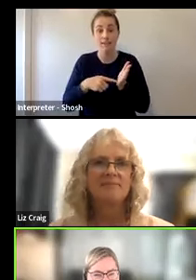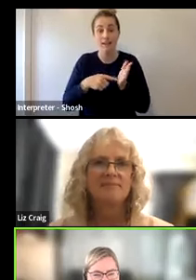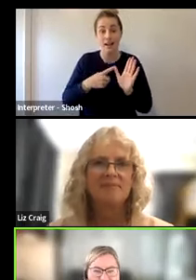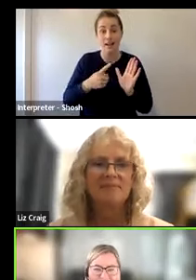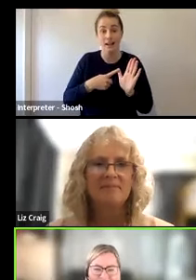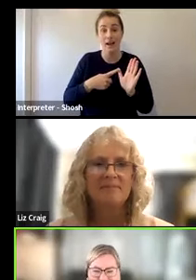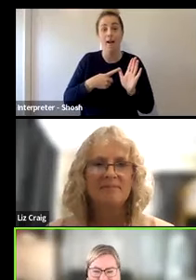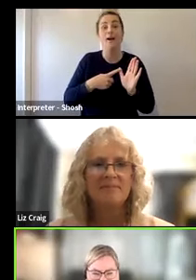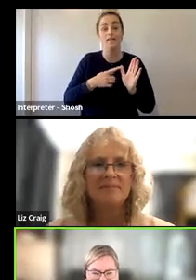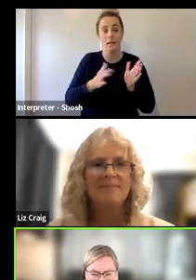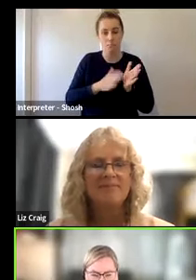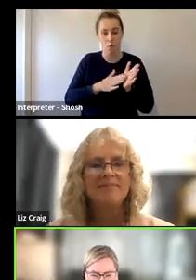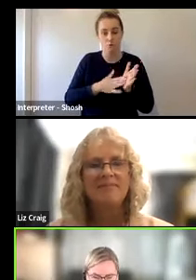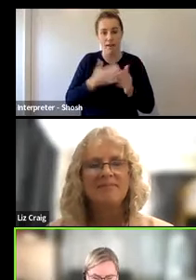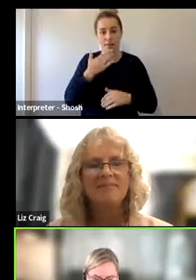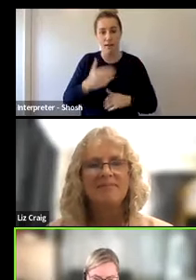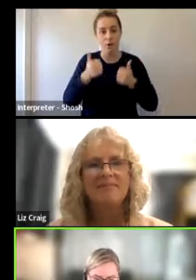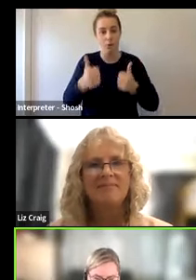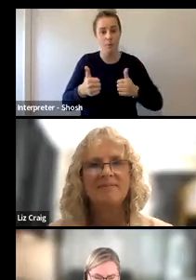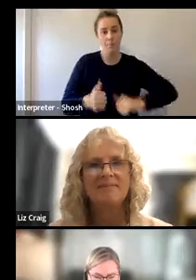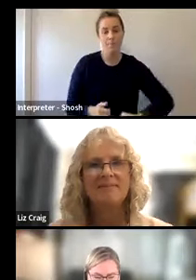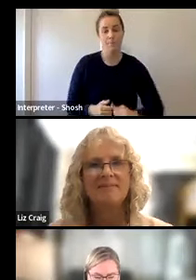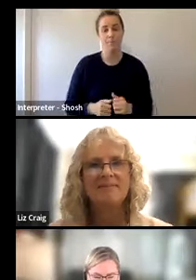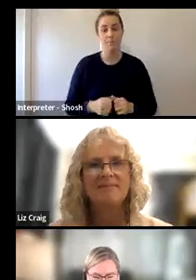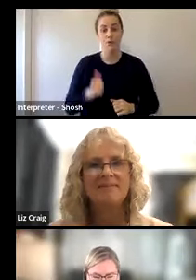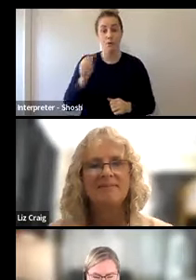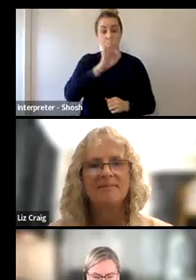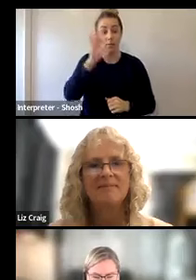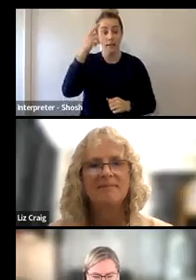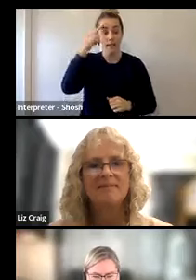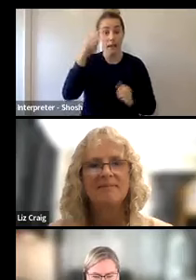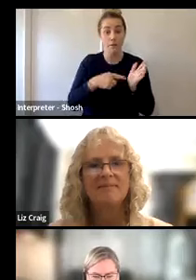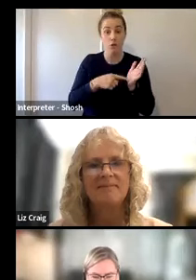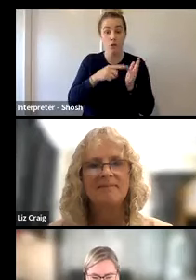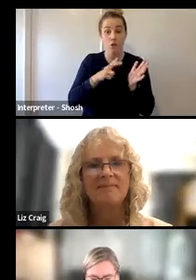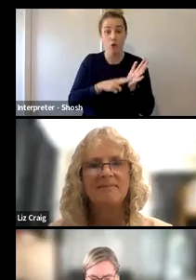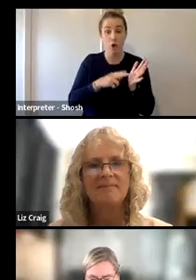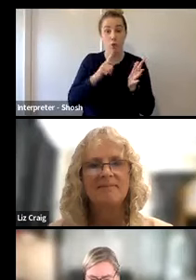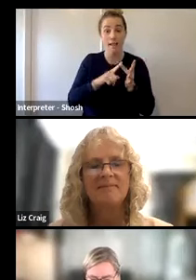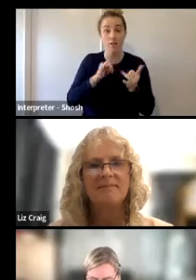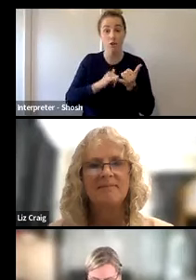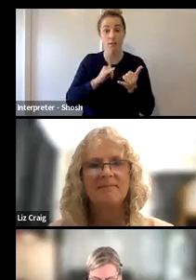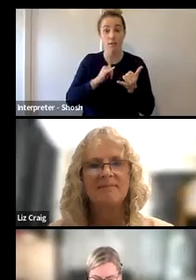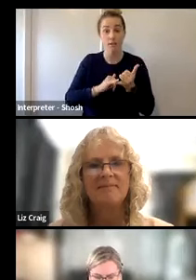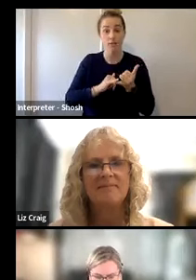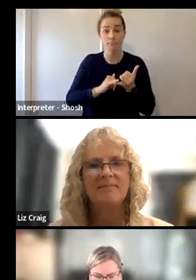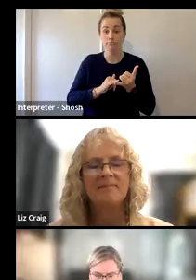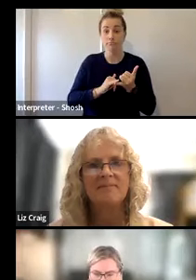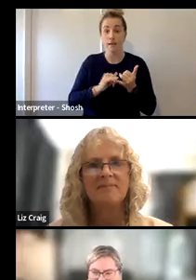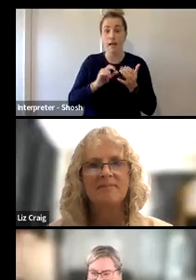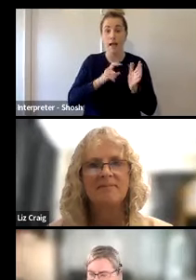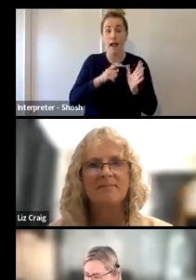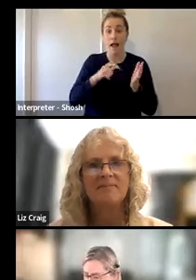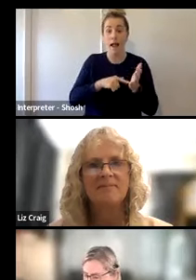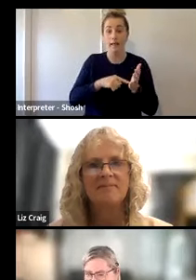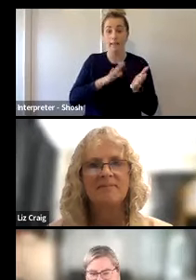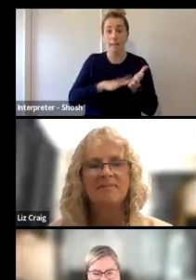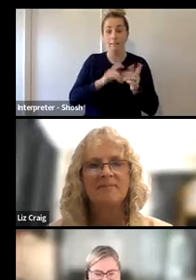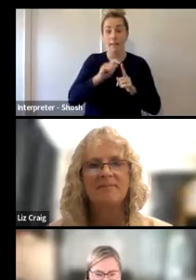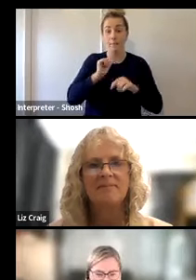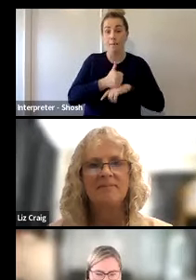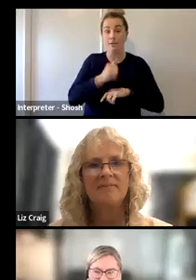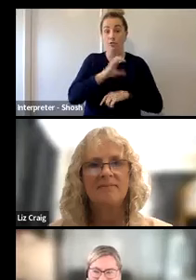Anahila, and then Maureen. Thank you. Good morning. I'm Tony Severin, ACT MP based in Christchurch. I'm wearing a